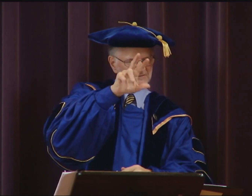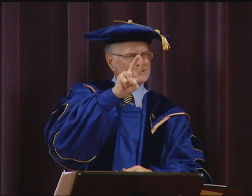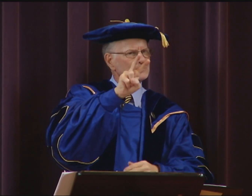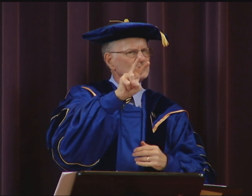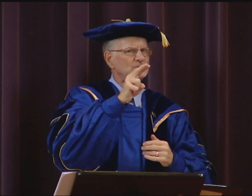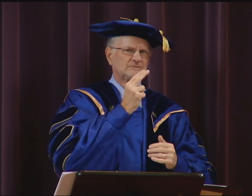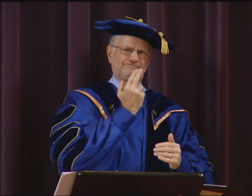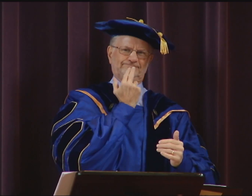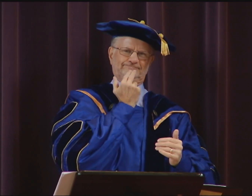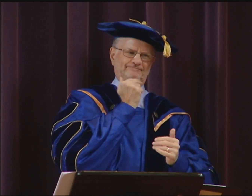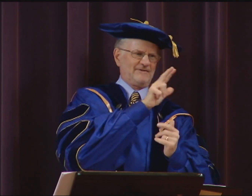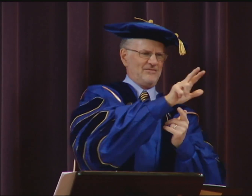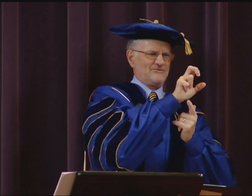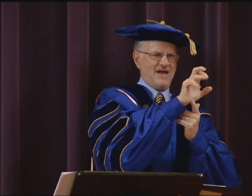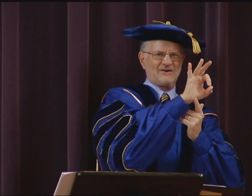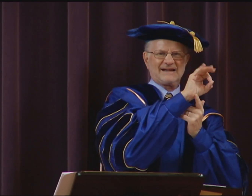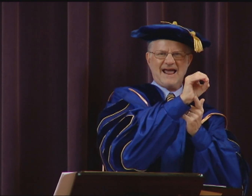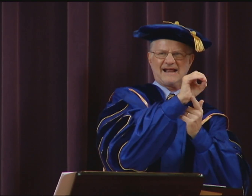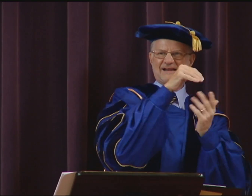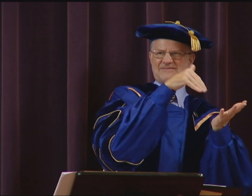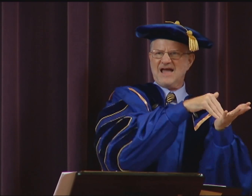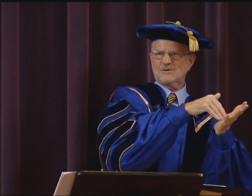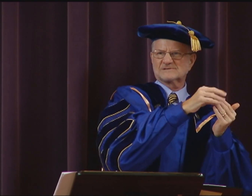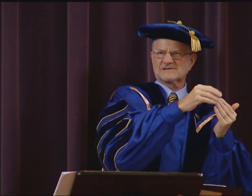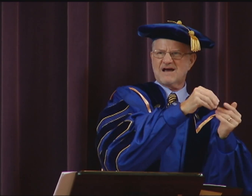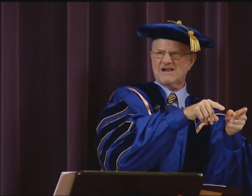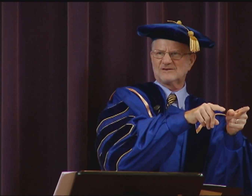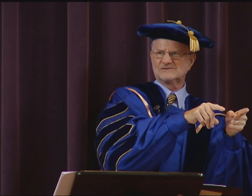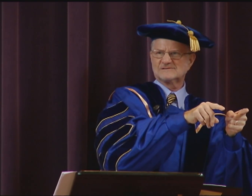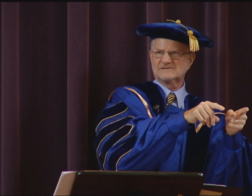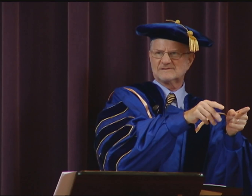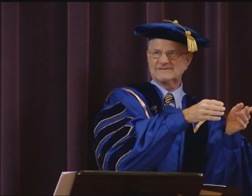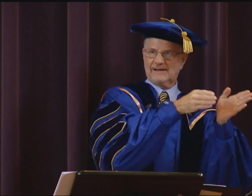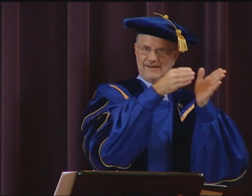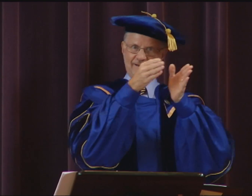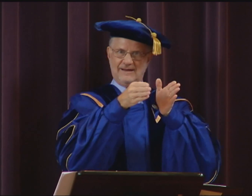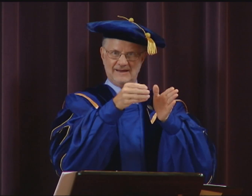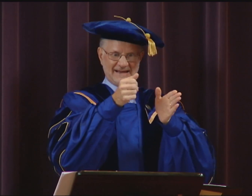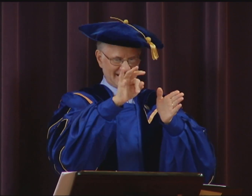in 1952 was a mere $390,000.